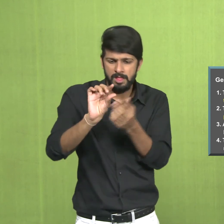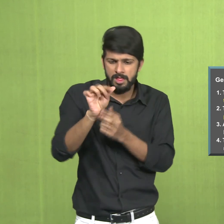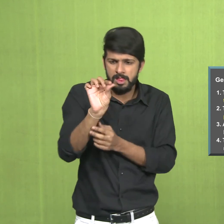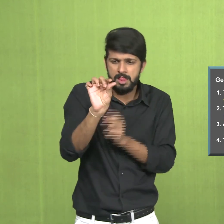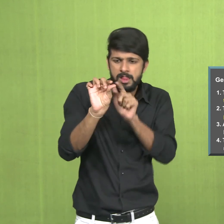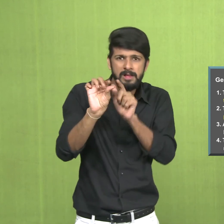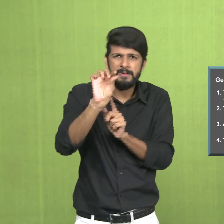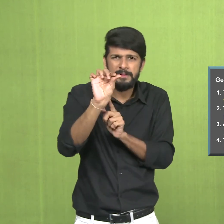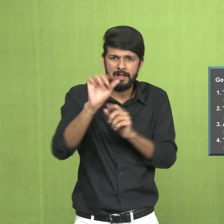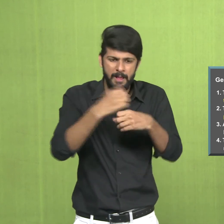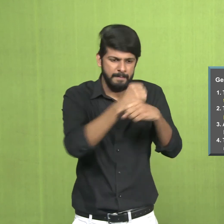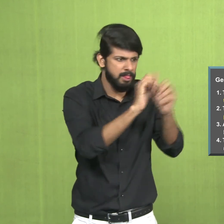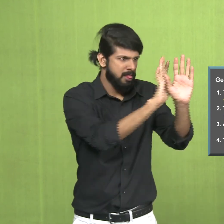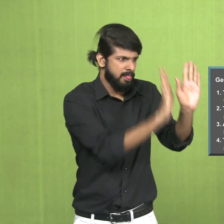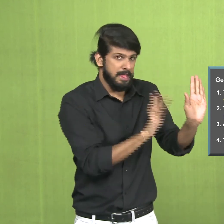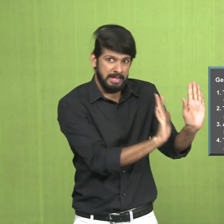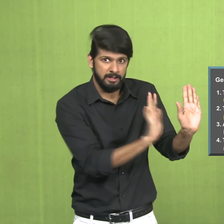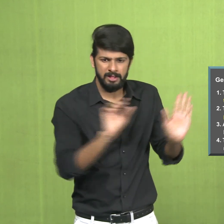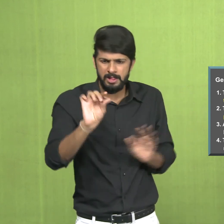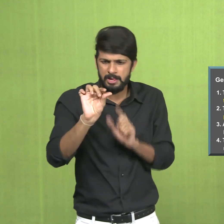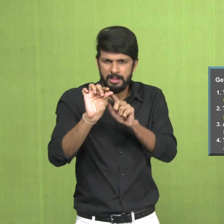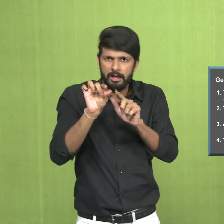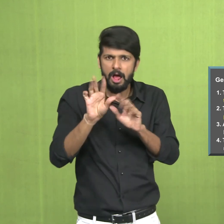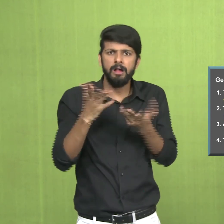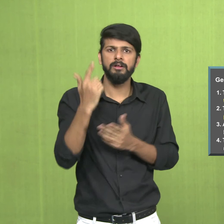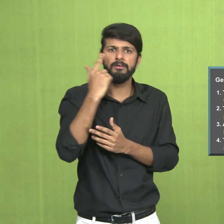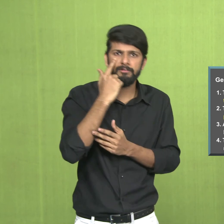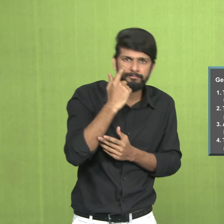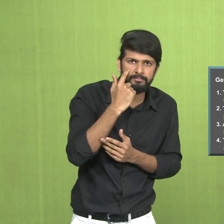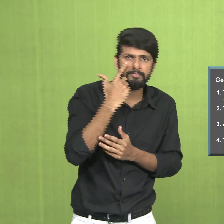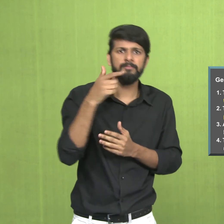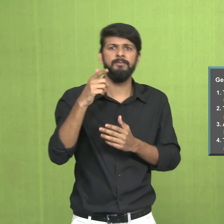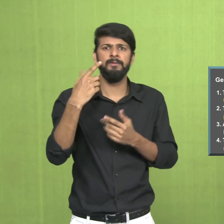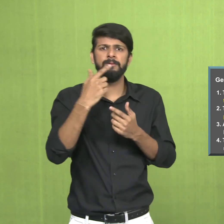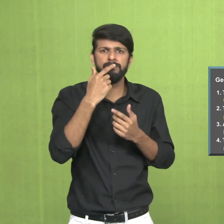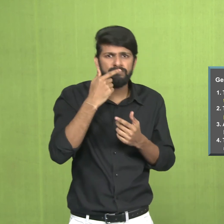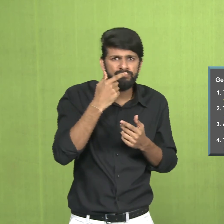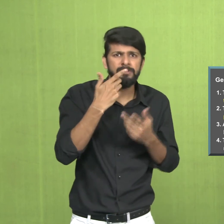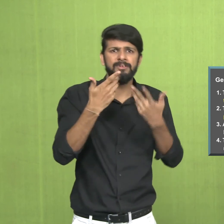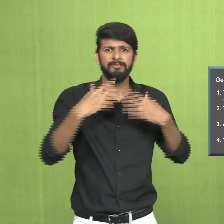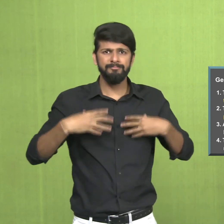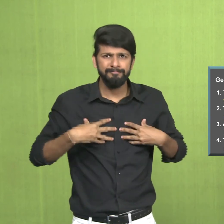The eyes, breasts and jewelry were later stuck on the